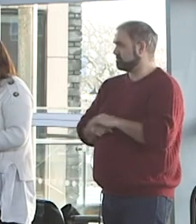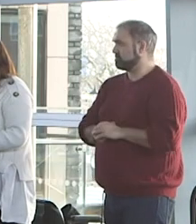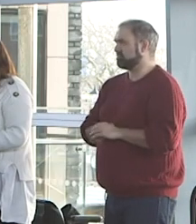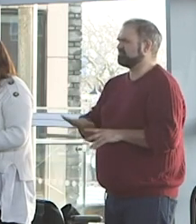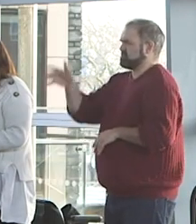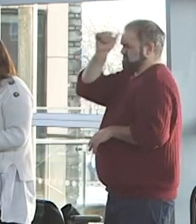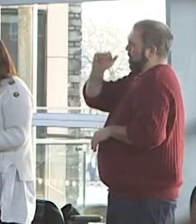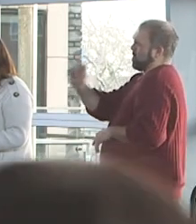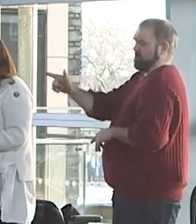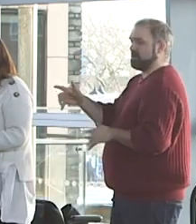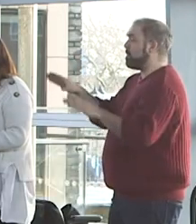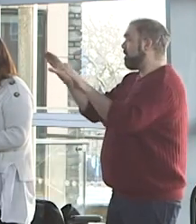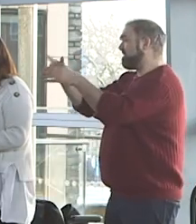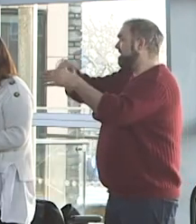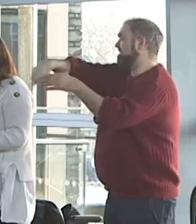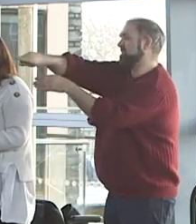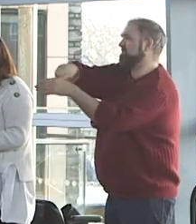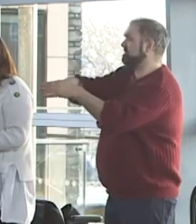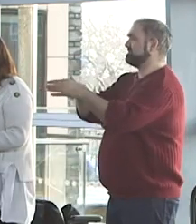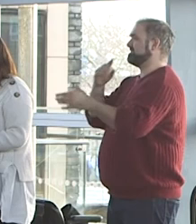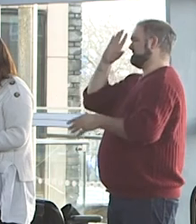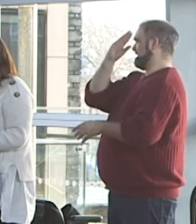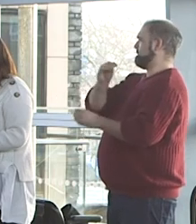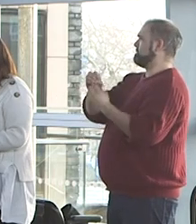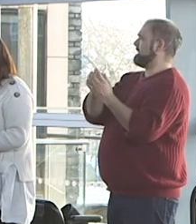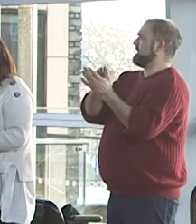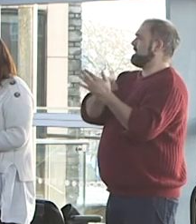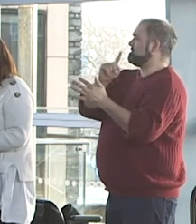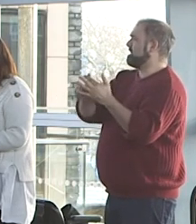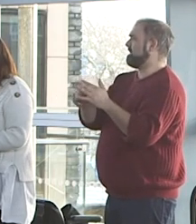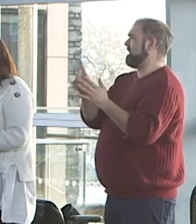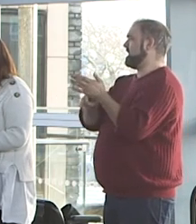know how it is. Organizations that help BAME LGBTQ